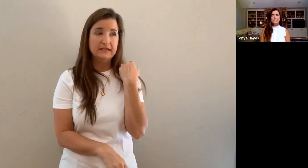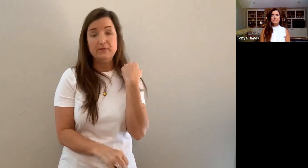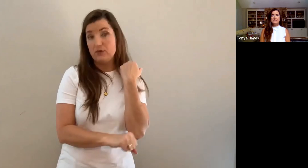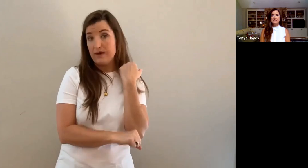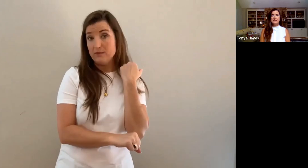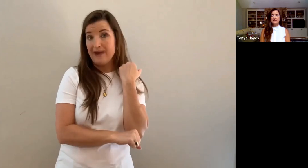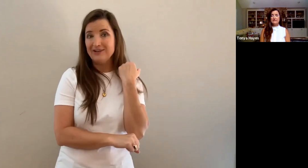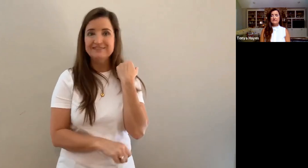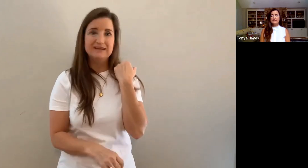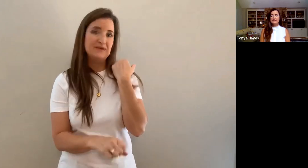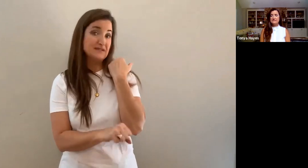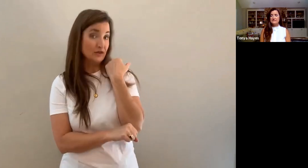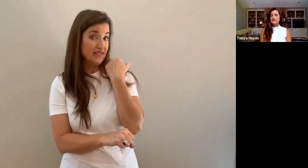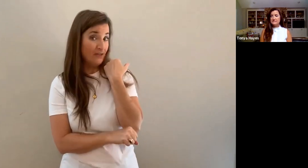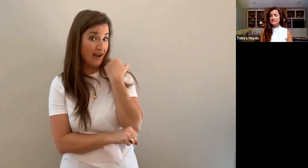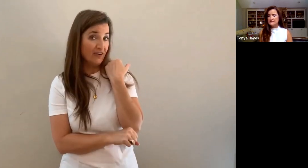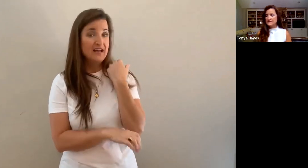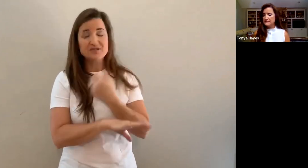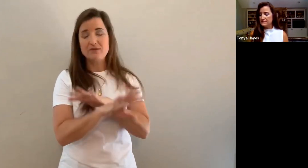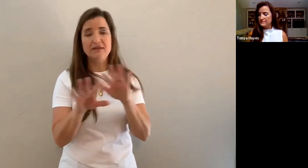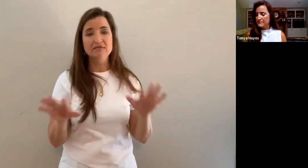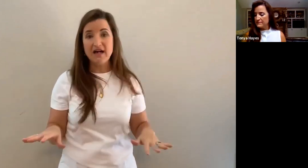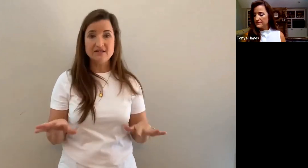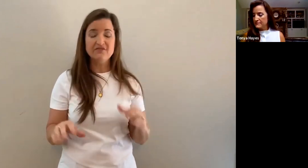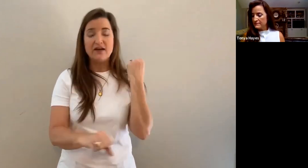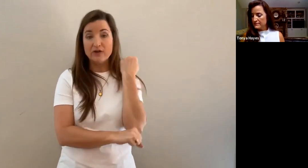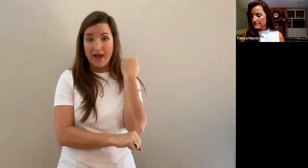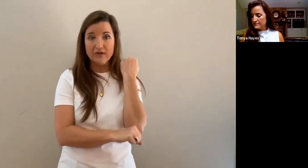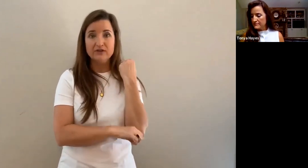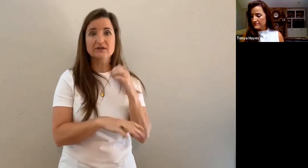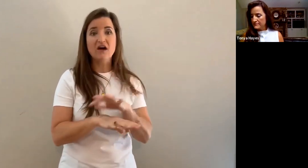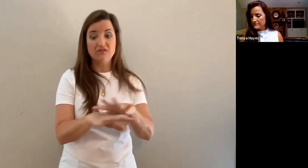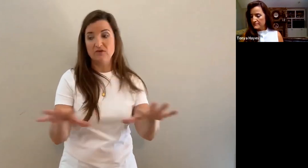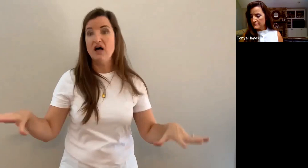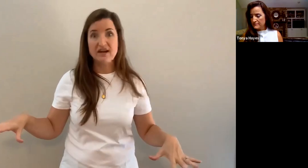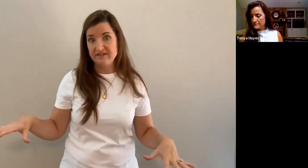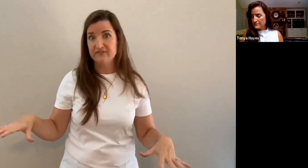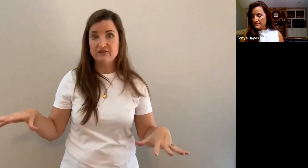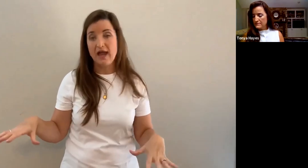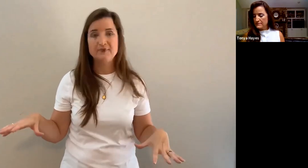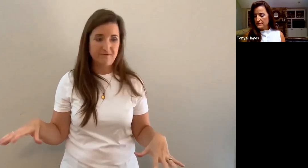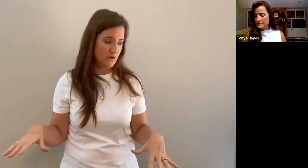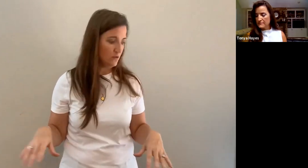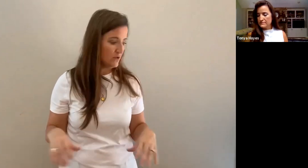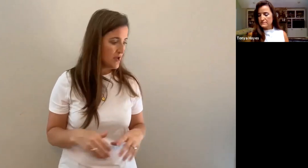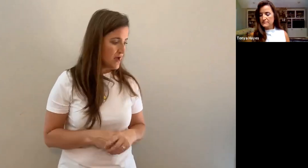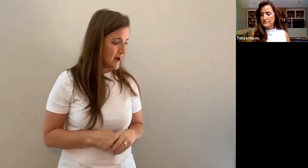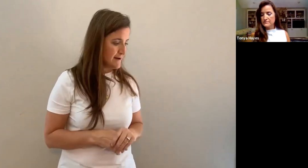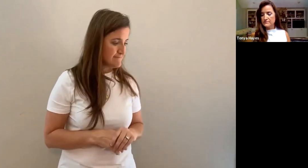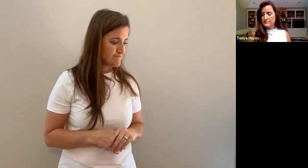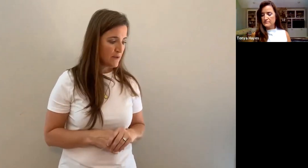cracker. It could be a graham cracker. It could be a saltine cracker. So it could be lots of that cracker can cover a lot of different types of